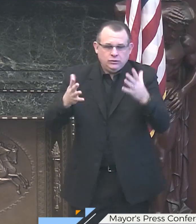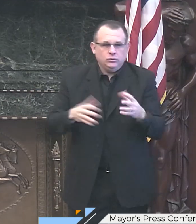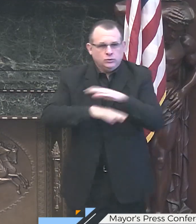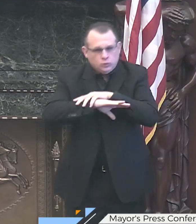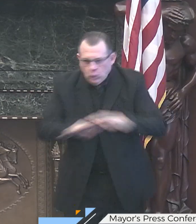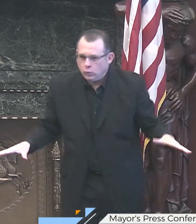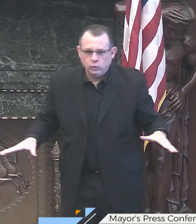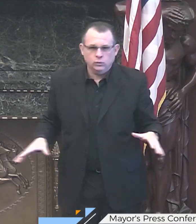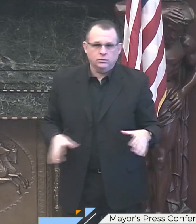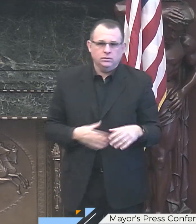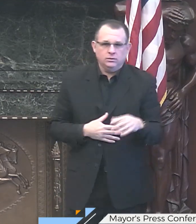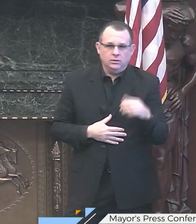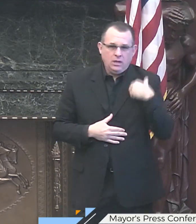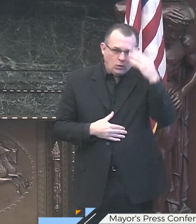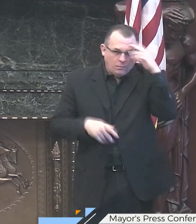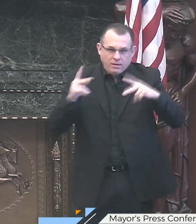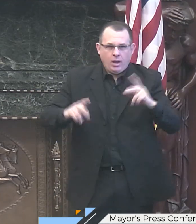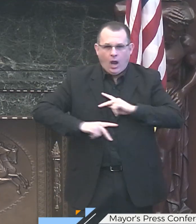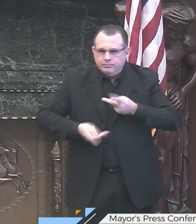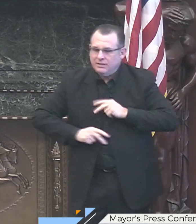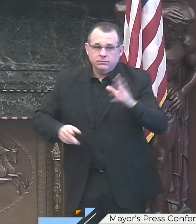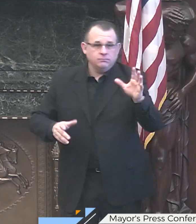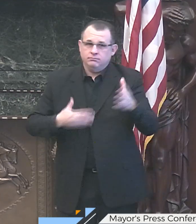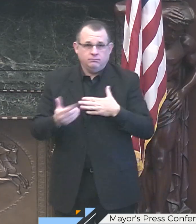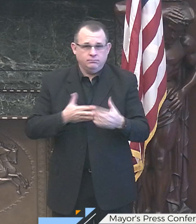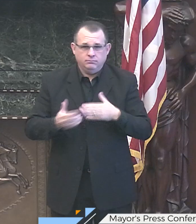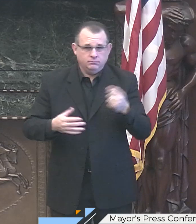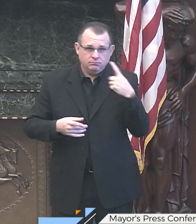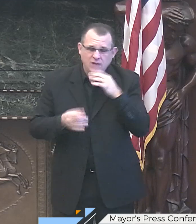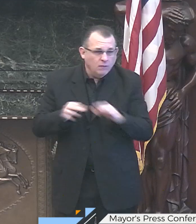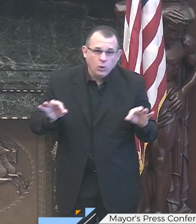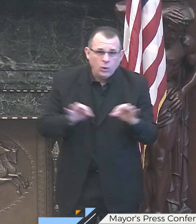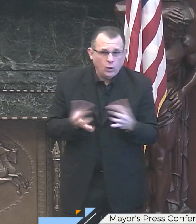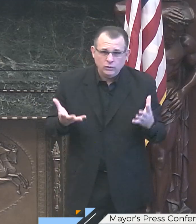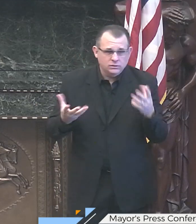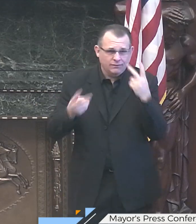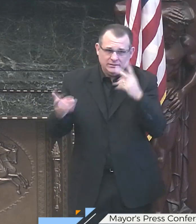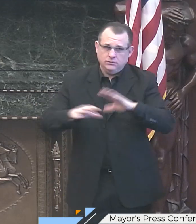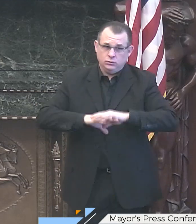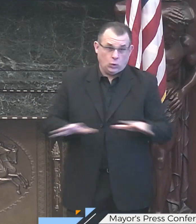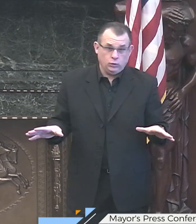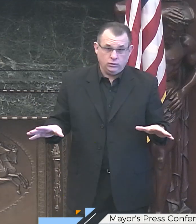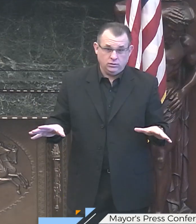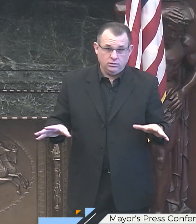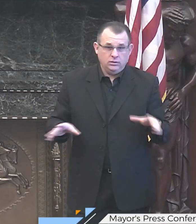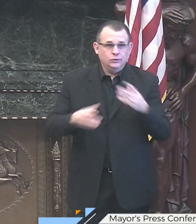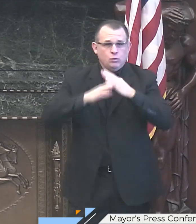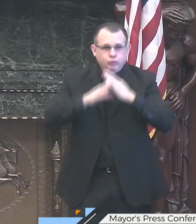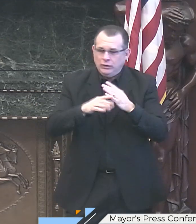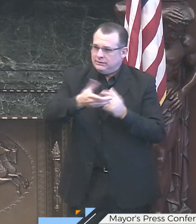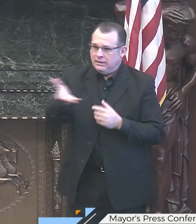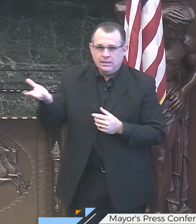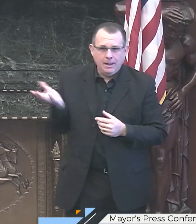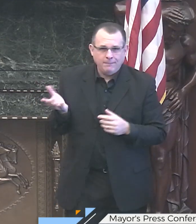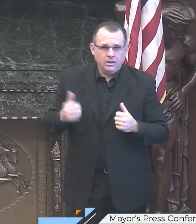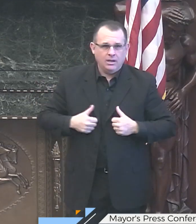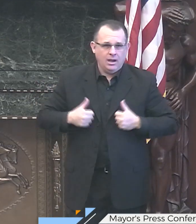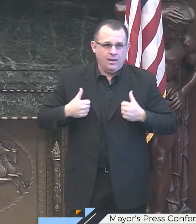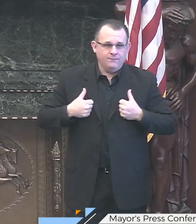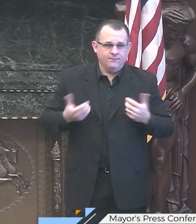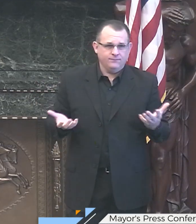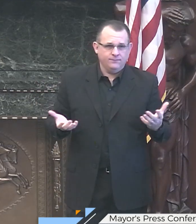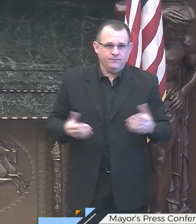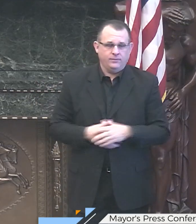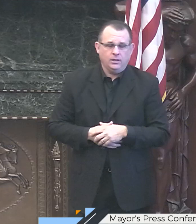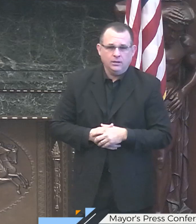not fully happy with that, but this is the most important thing you can do to protect everyone in those nursing homes. We also,